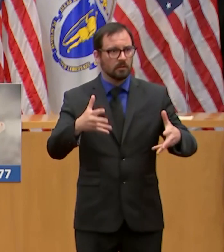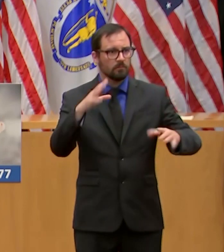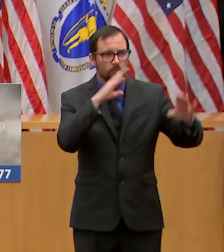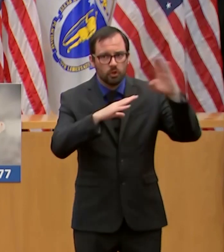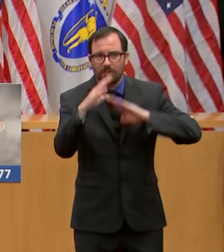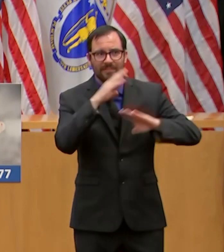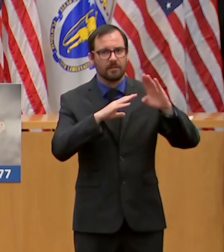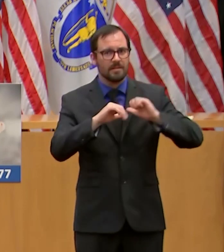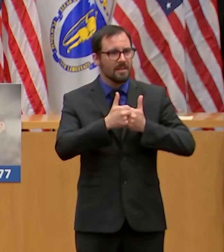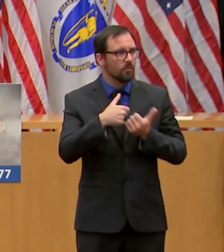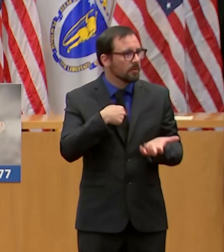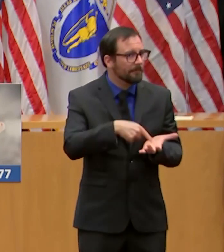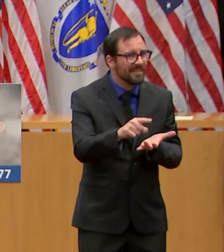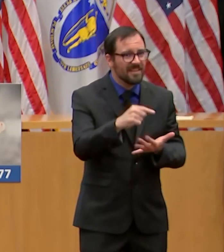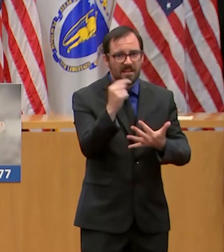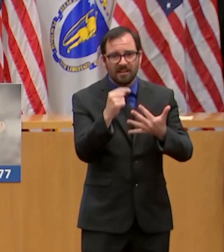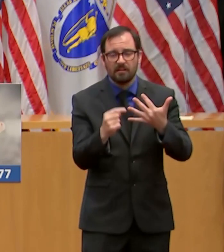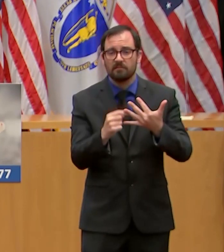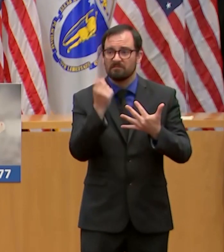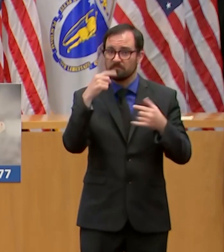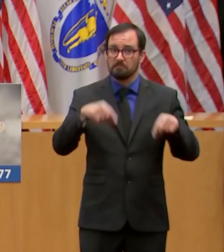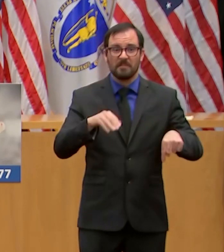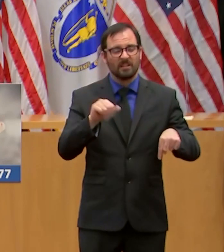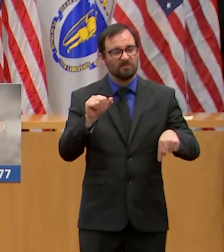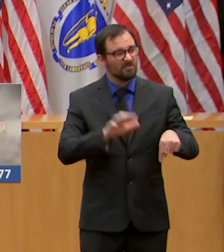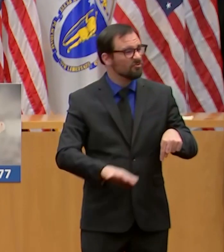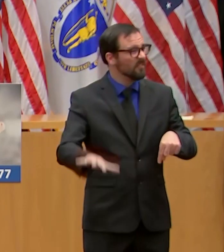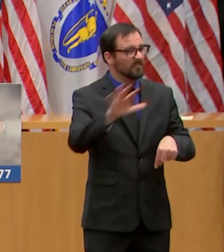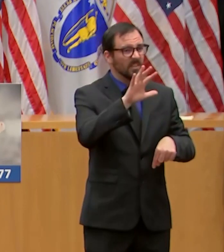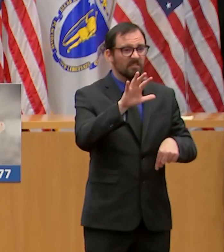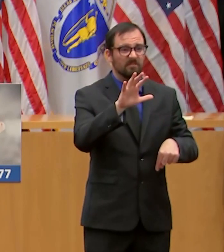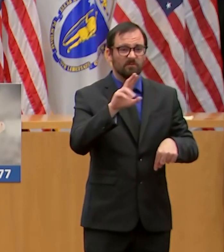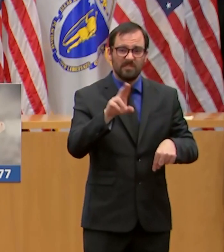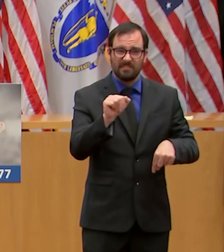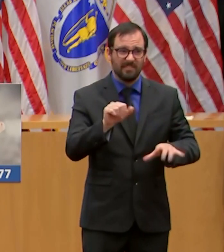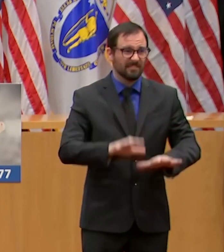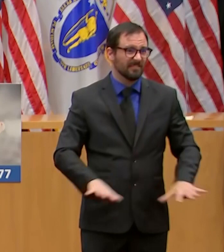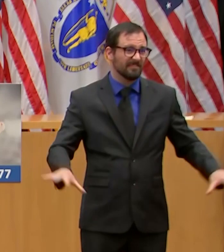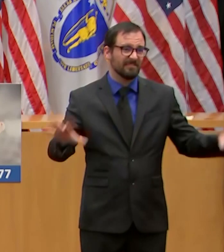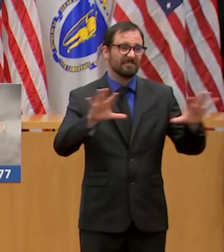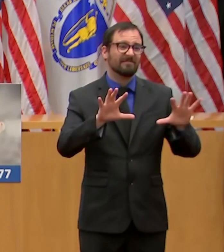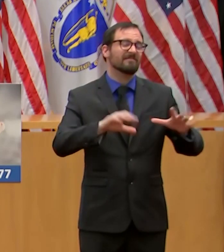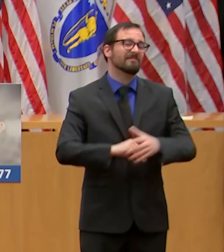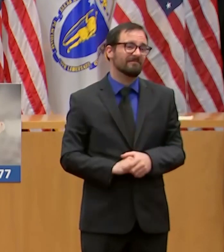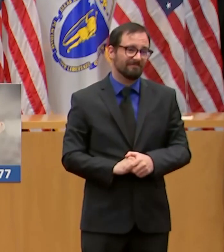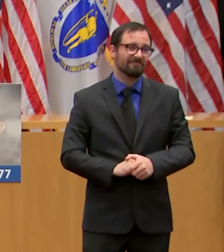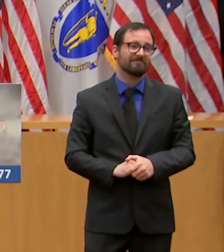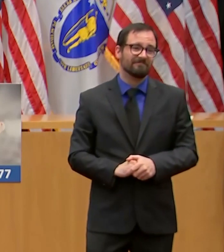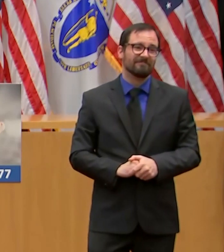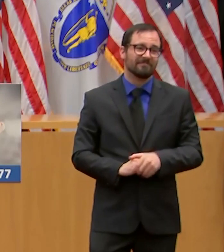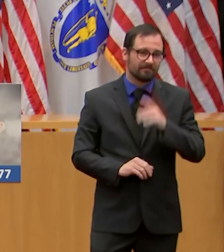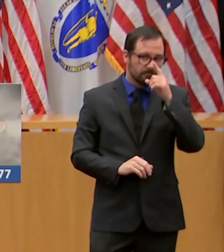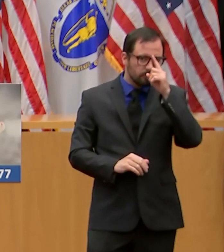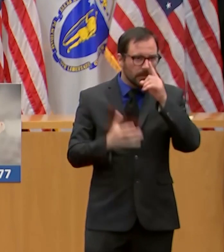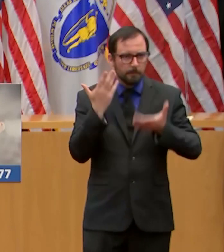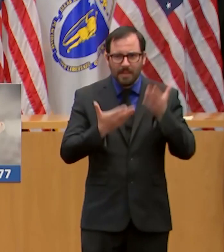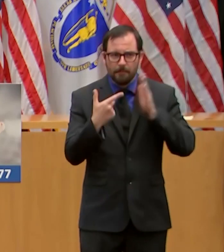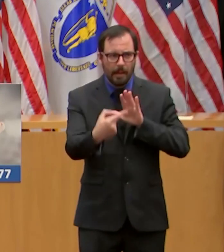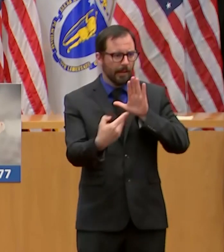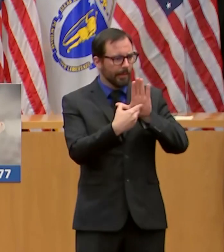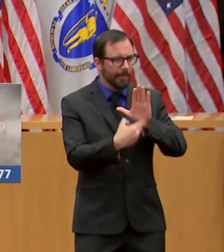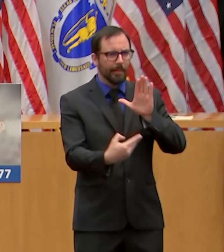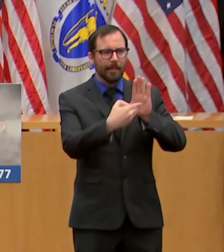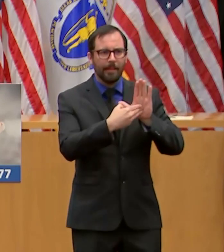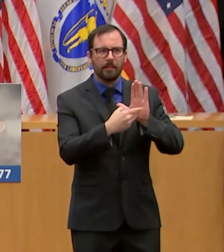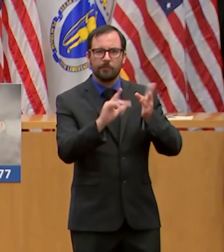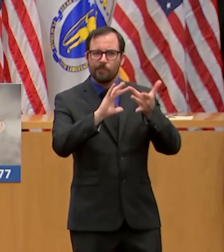people have had trouble getting through the website and are frustrated waiting for callbacks. I want you to know that the administration is working